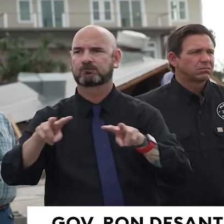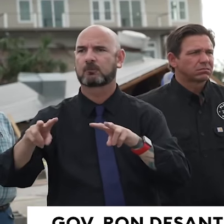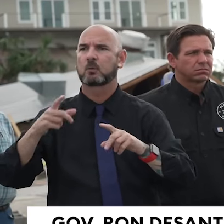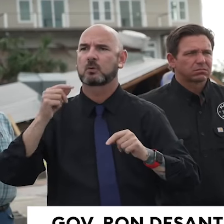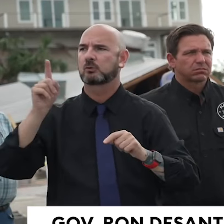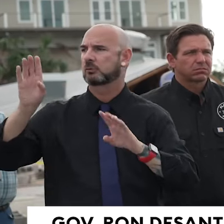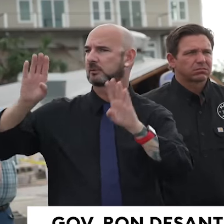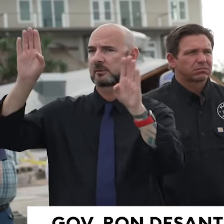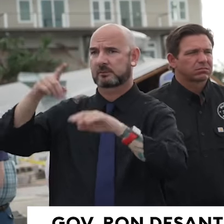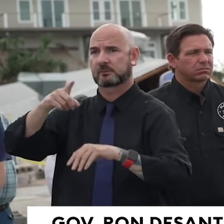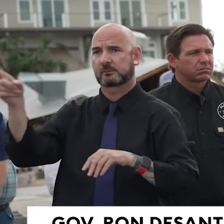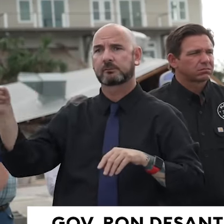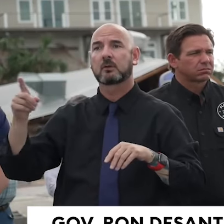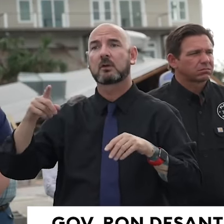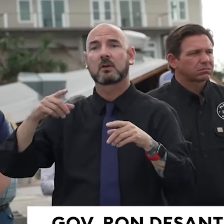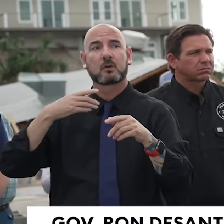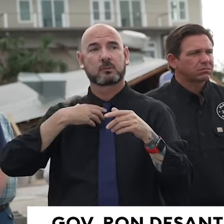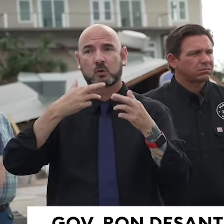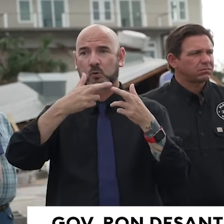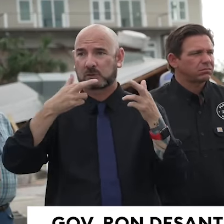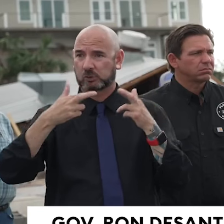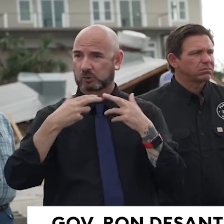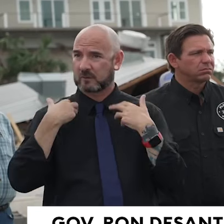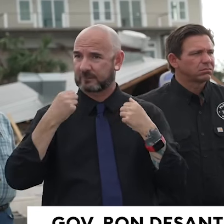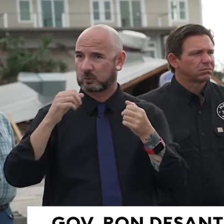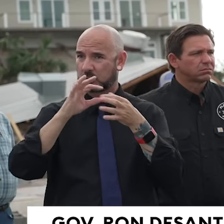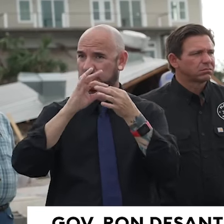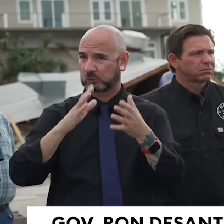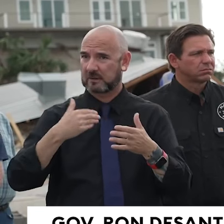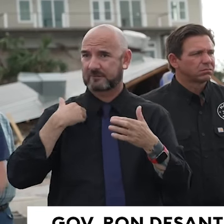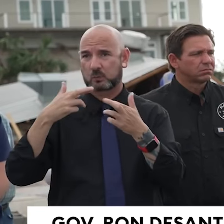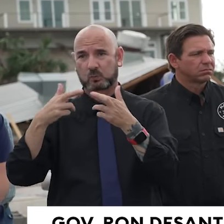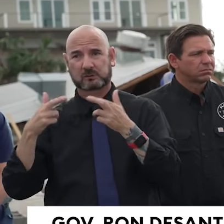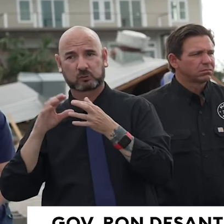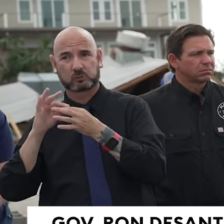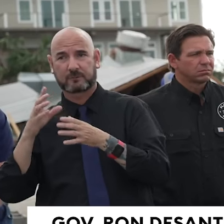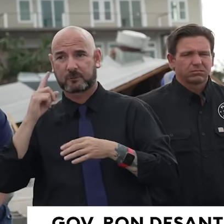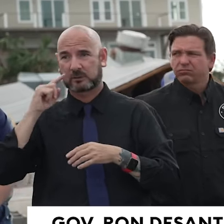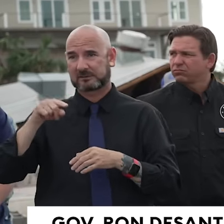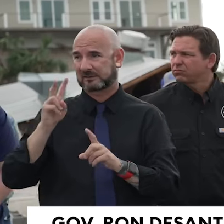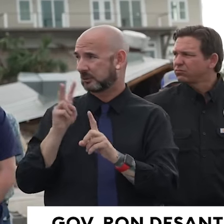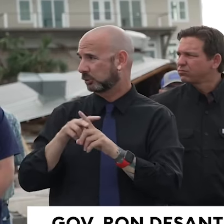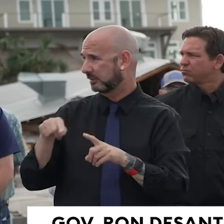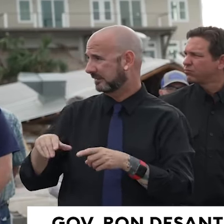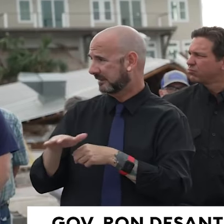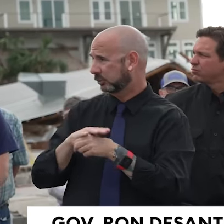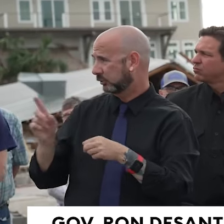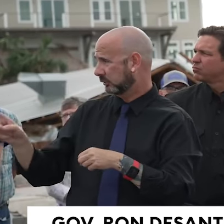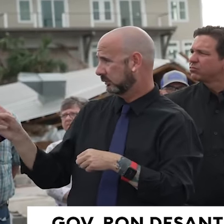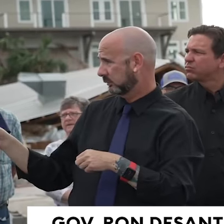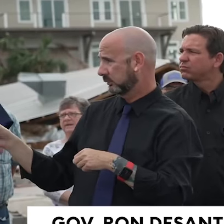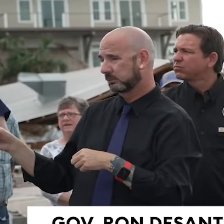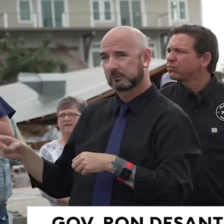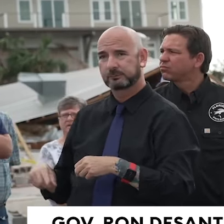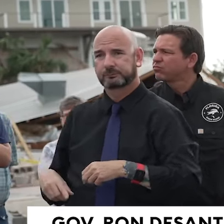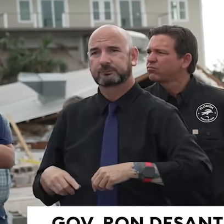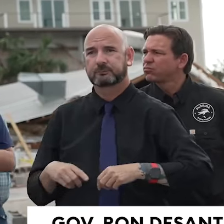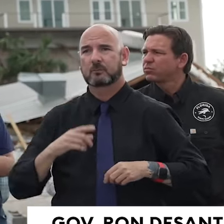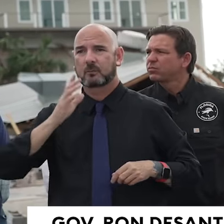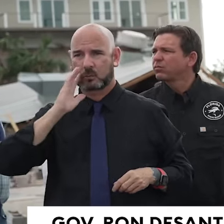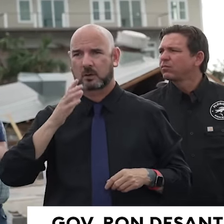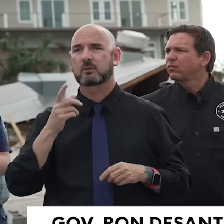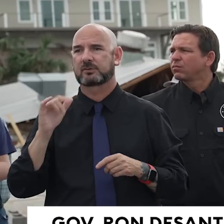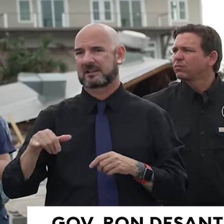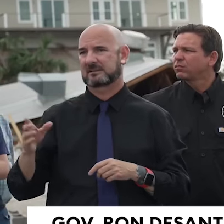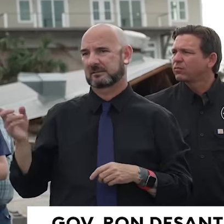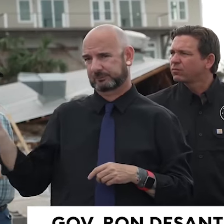my regional recovery coordinator and my regional coordinator that are assigned to this area, Glenn Hammers and Christian Rivera, are over here to the side. If when the governor